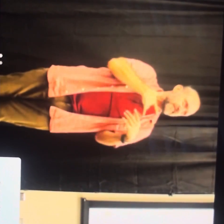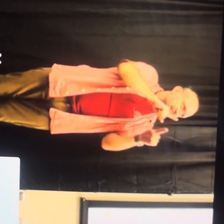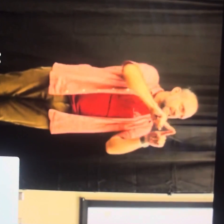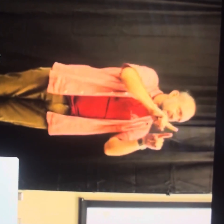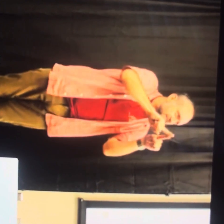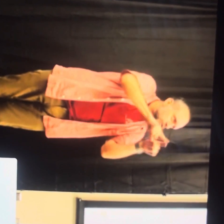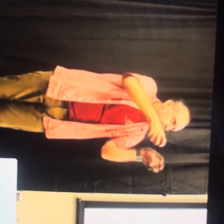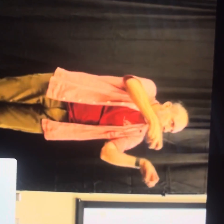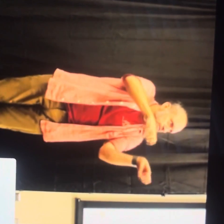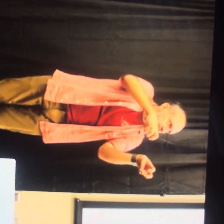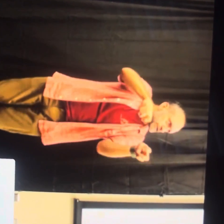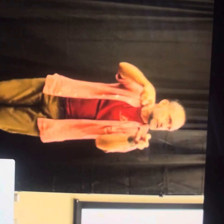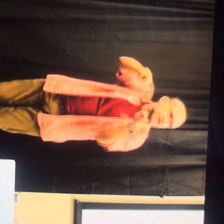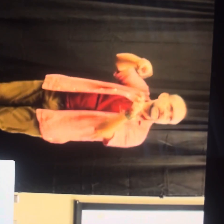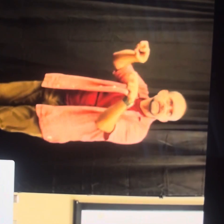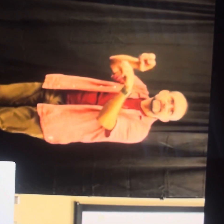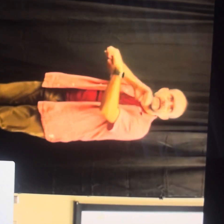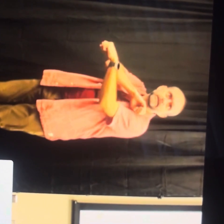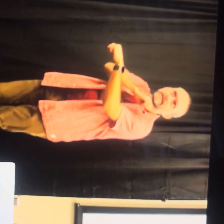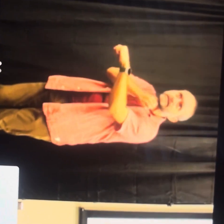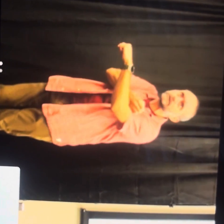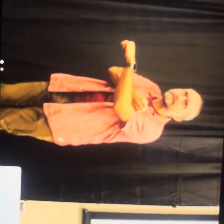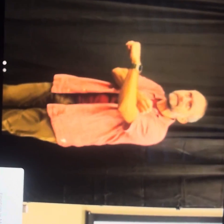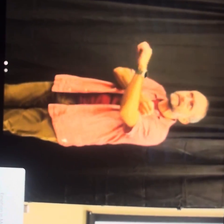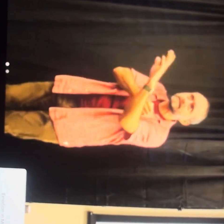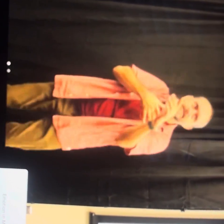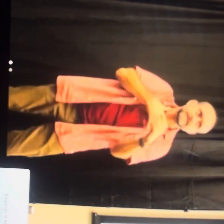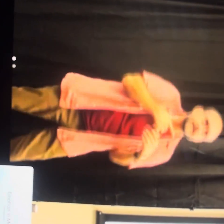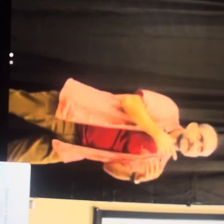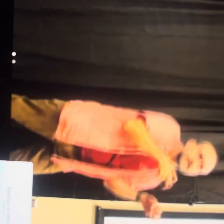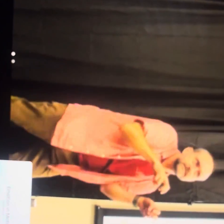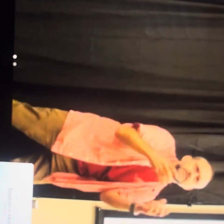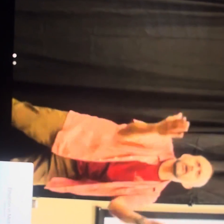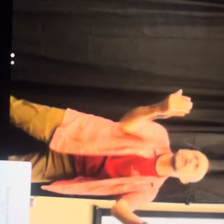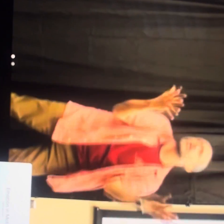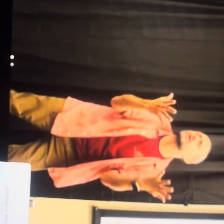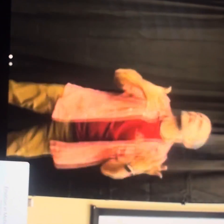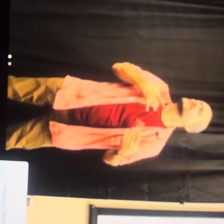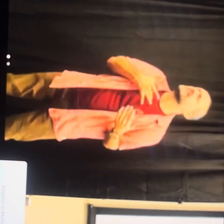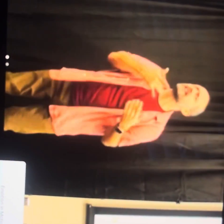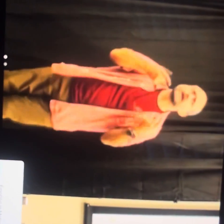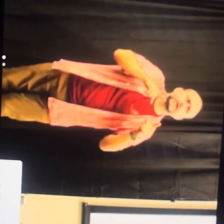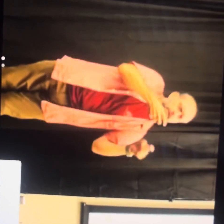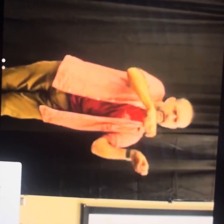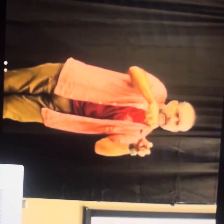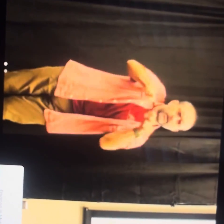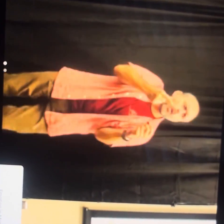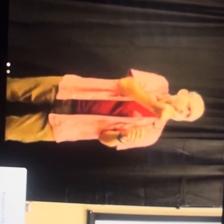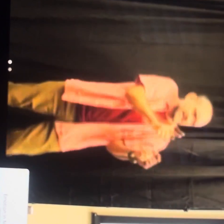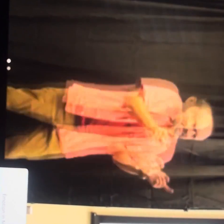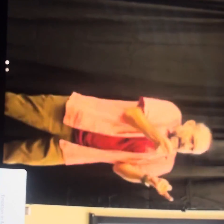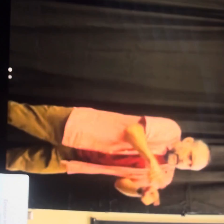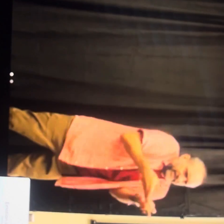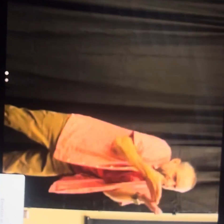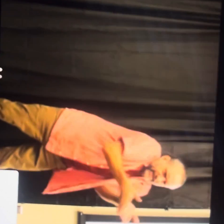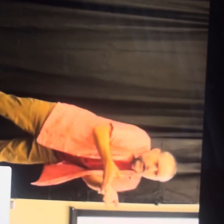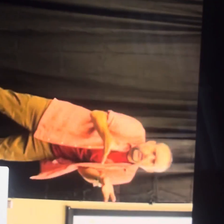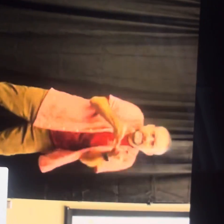So, hold on. You guys feel the different transitions of like emotions and energy? What are you guys feeling during the different